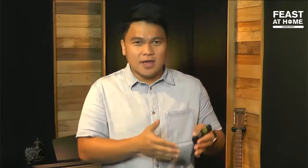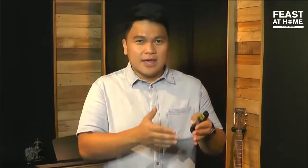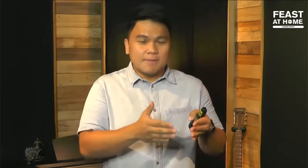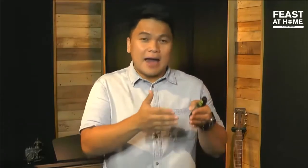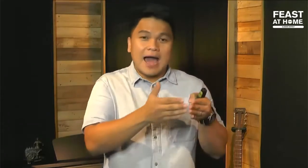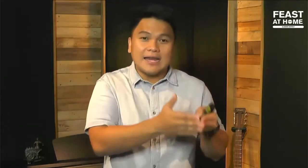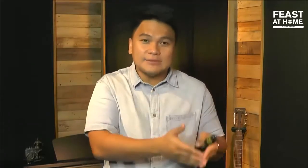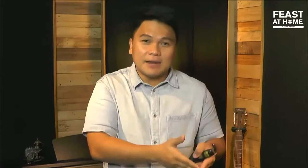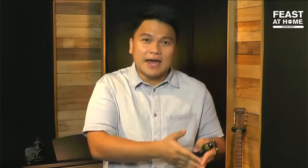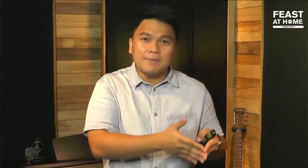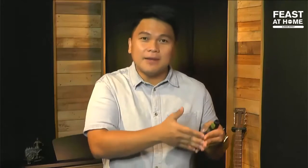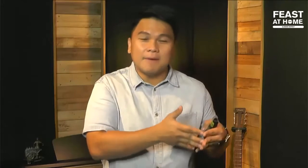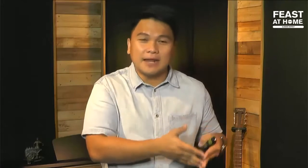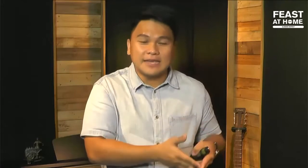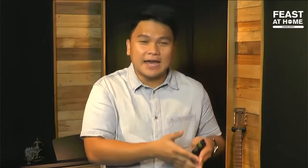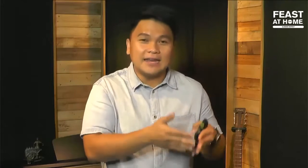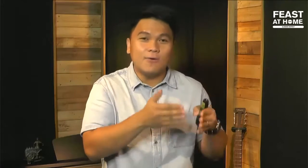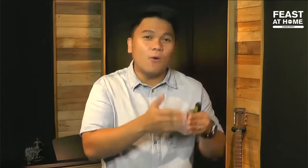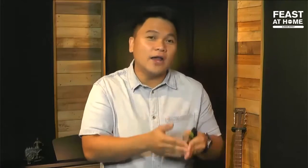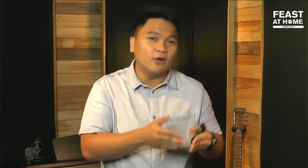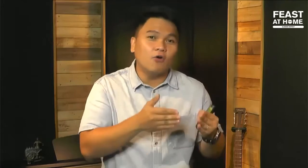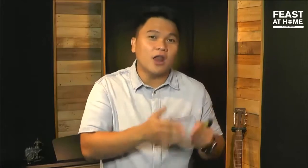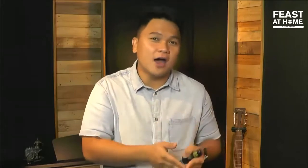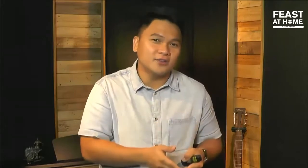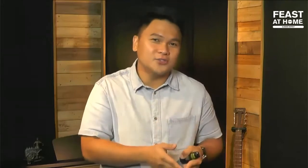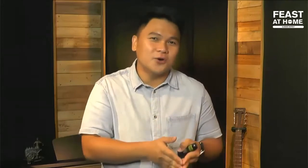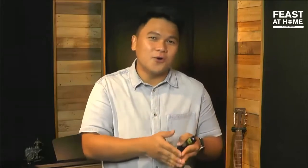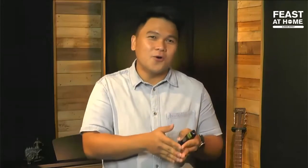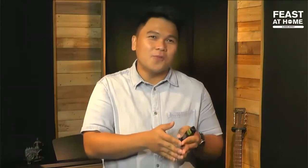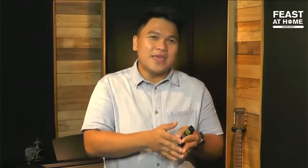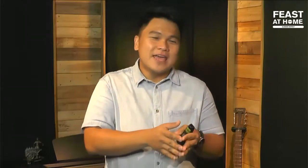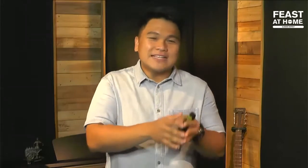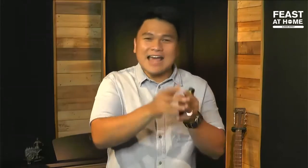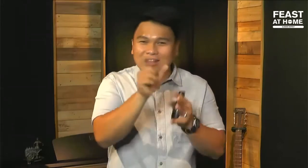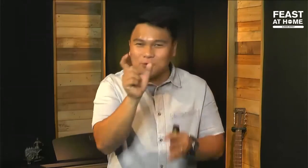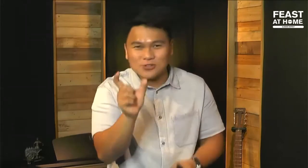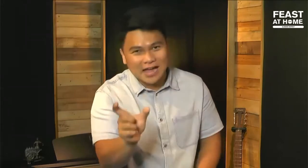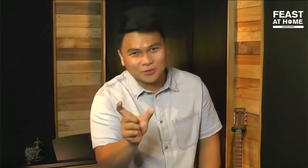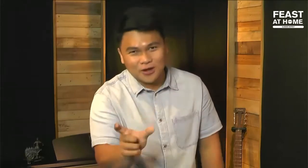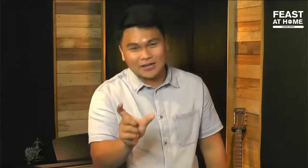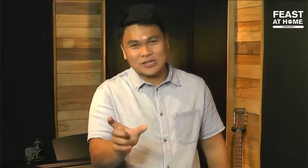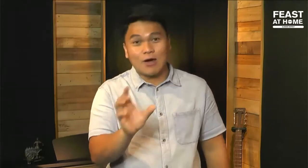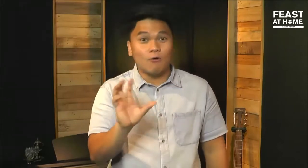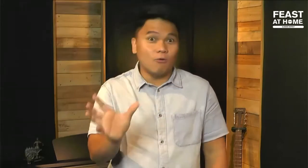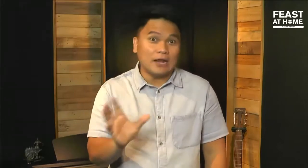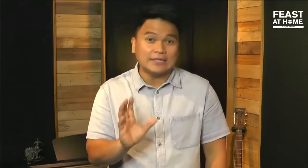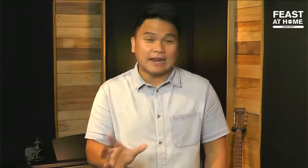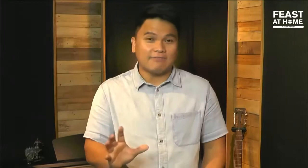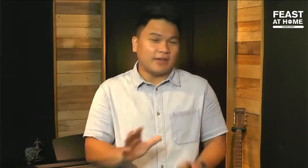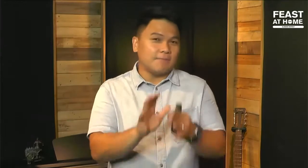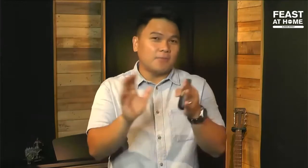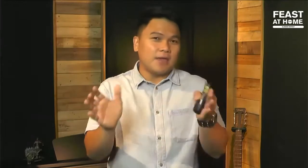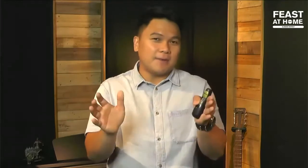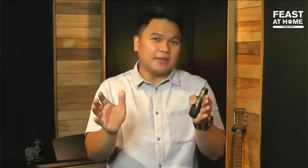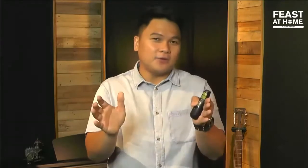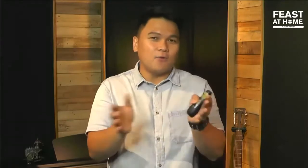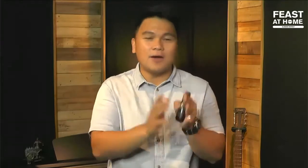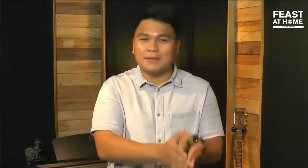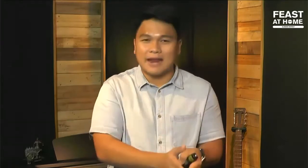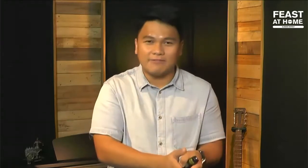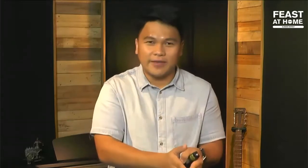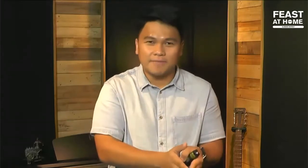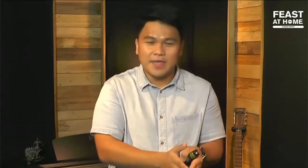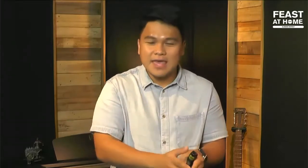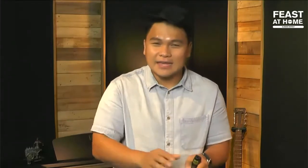schedule, makakaalis pa lang kami ng Paranaque ng 1 o'clock. So, saktong-sakto lang siya kung walang traffic. Ang problema ito,